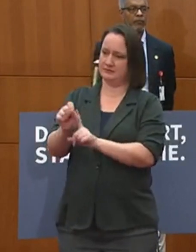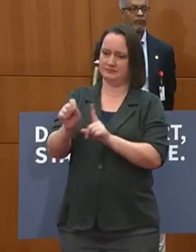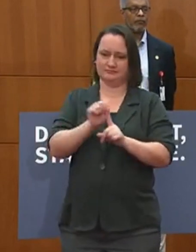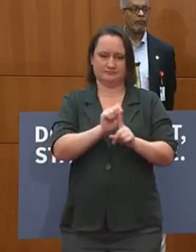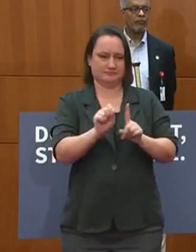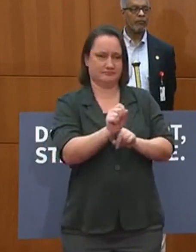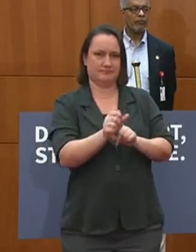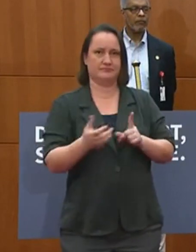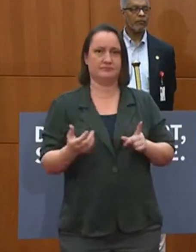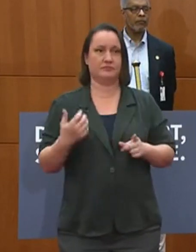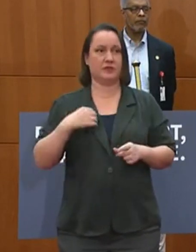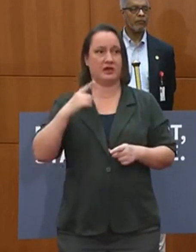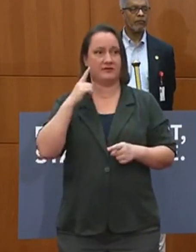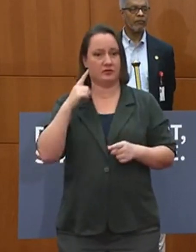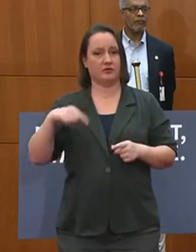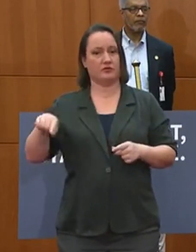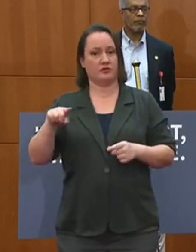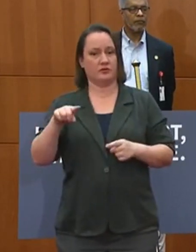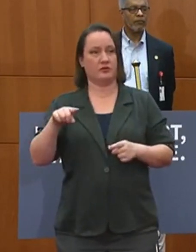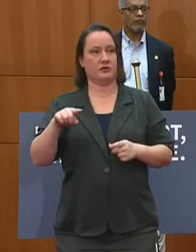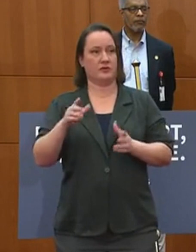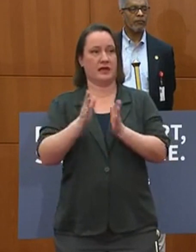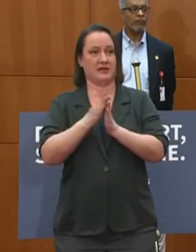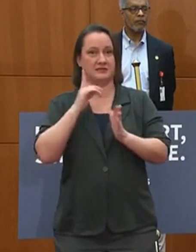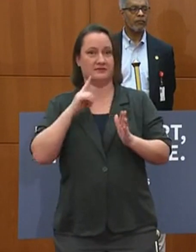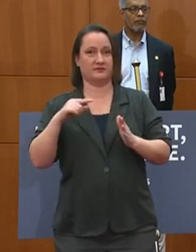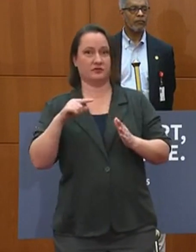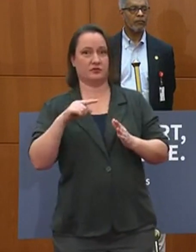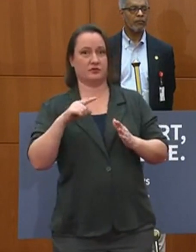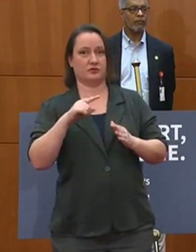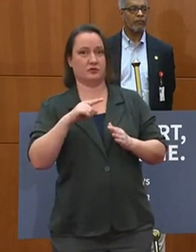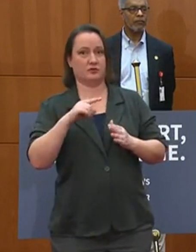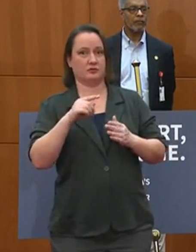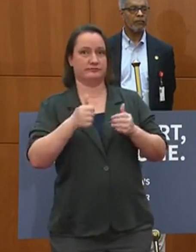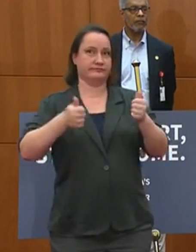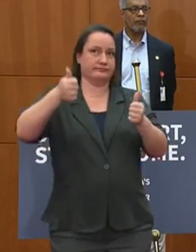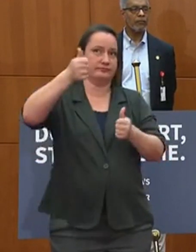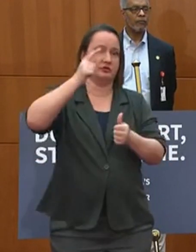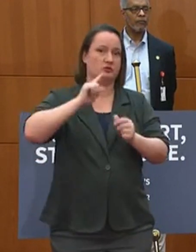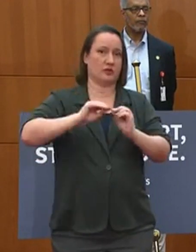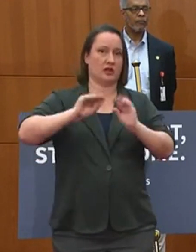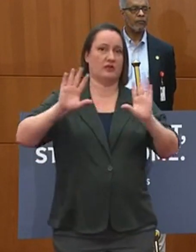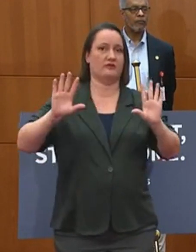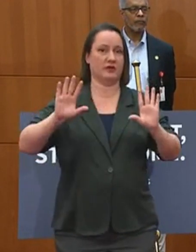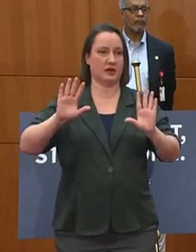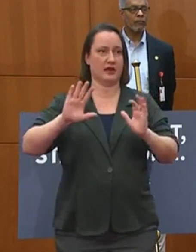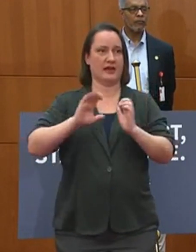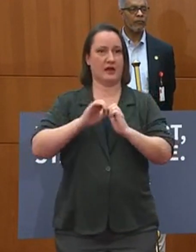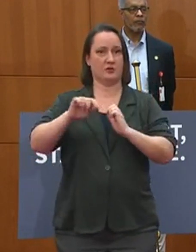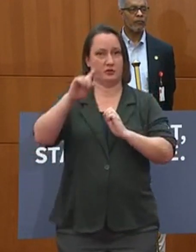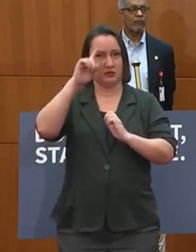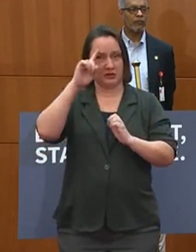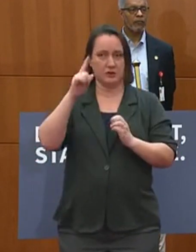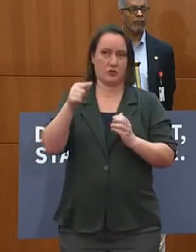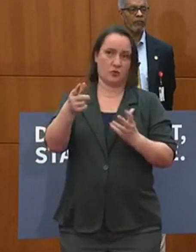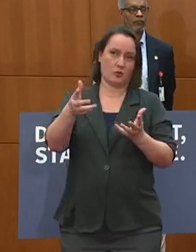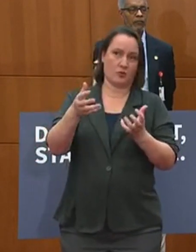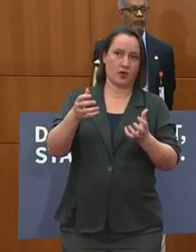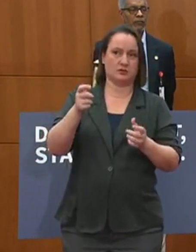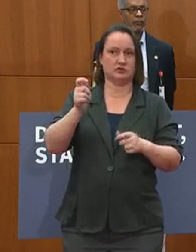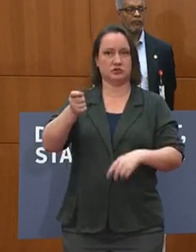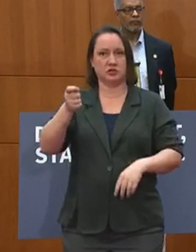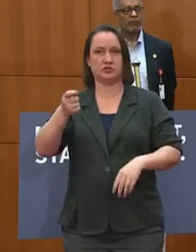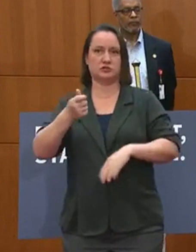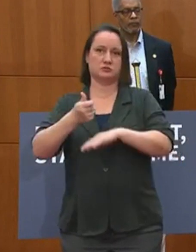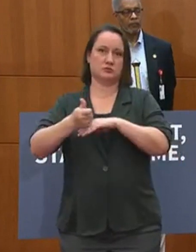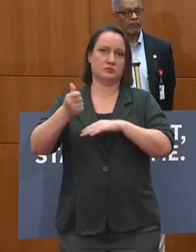I've heard them ask for y'all to sort of clarify that, like how you think or would like judges and prosecutors